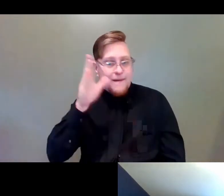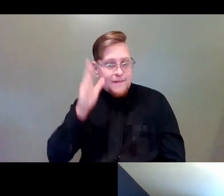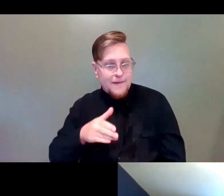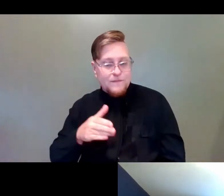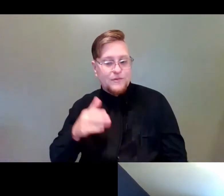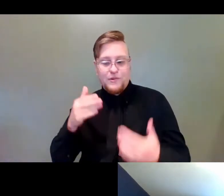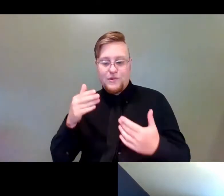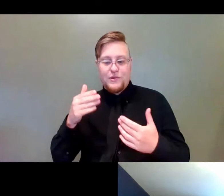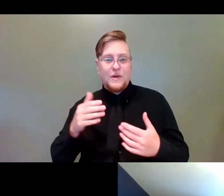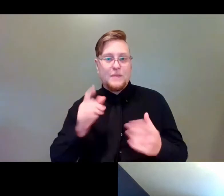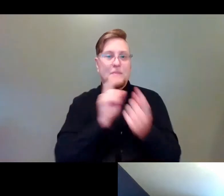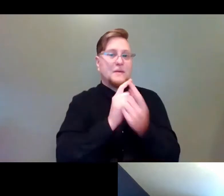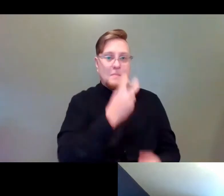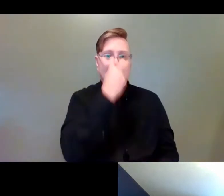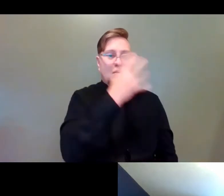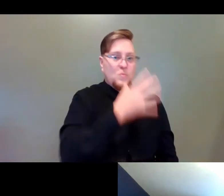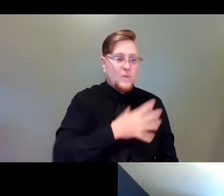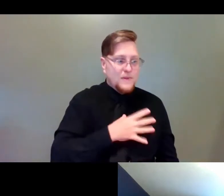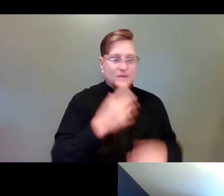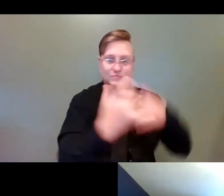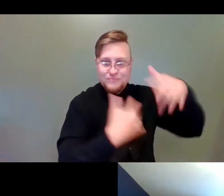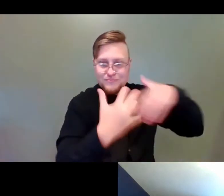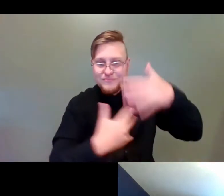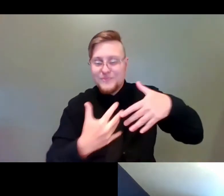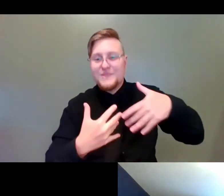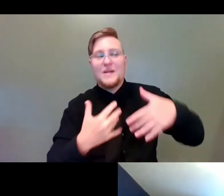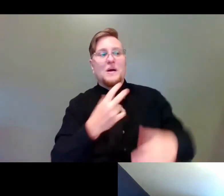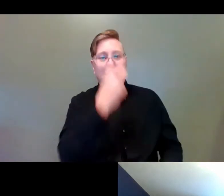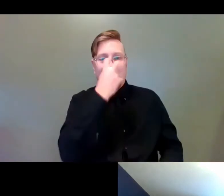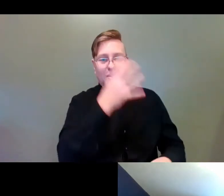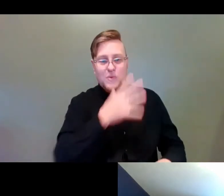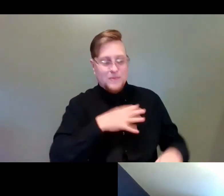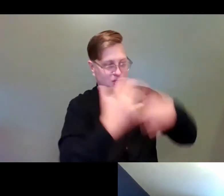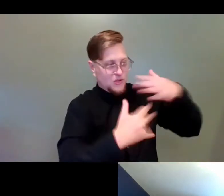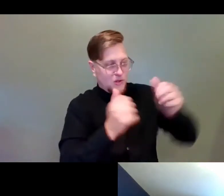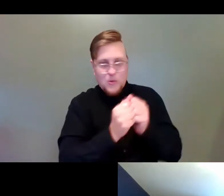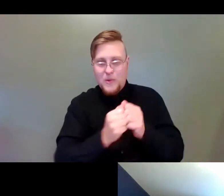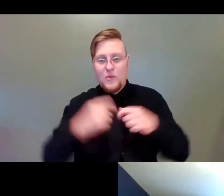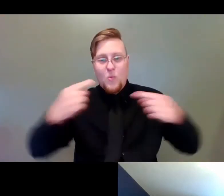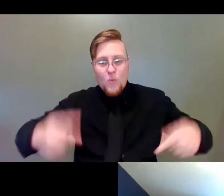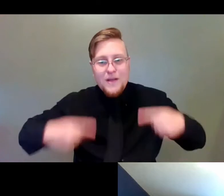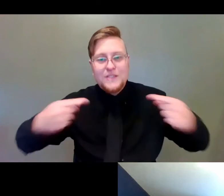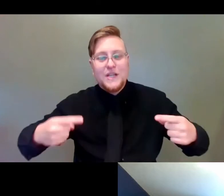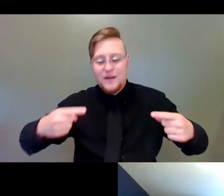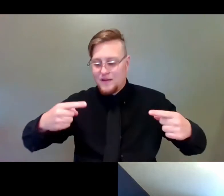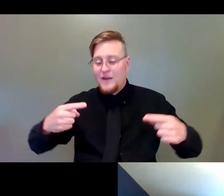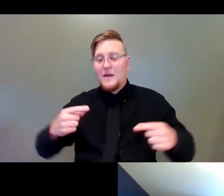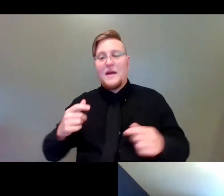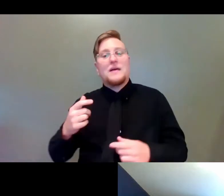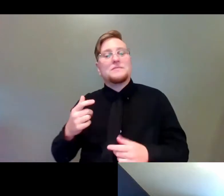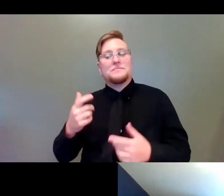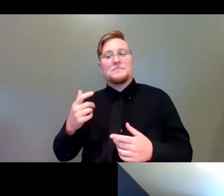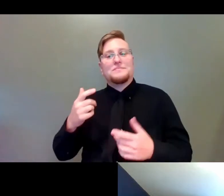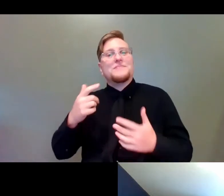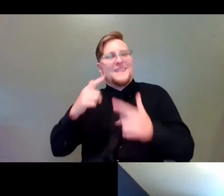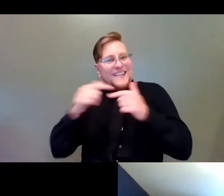done things with blind women, and the blind women haven't done things with people in wheelchairs and people with non-apparent disabilities. And you have to include everybody when you